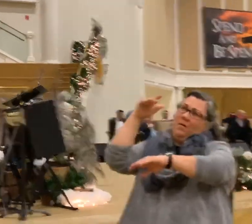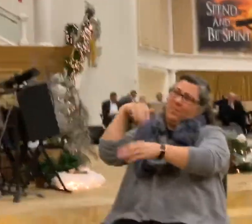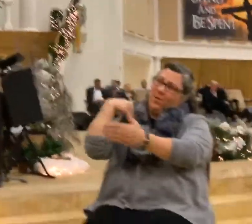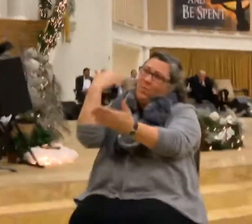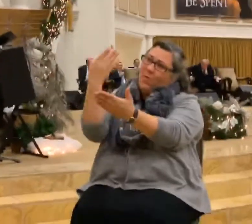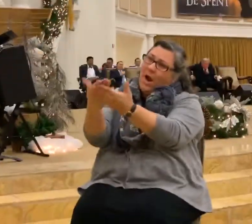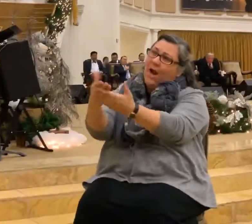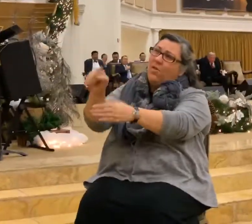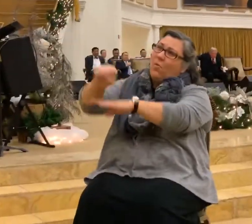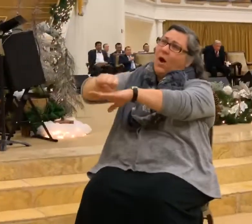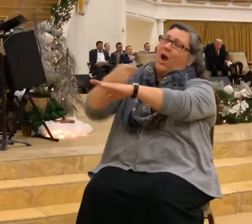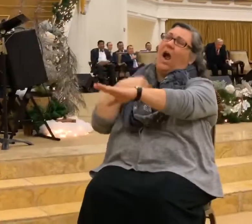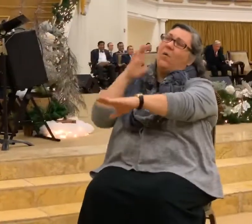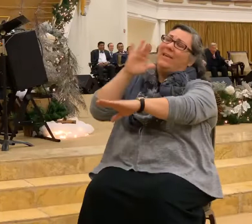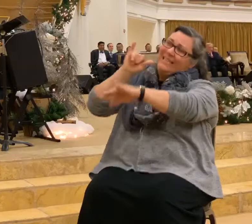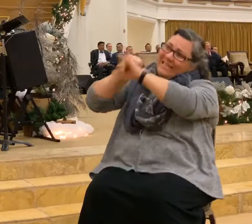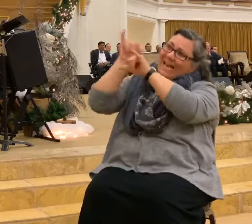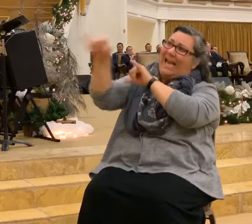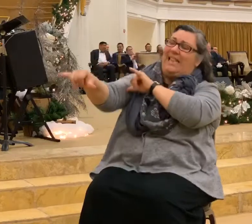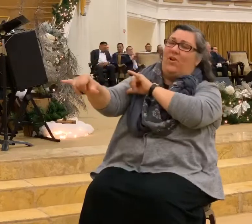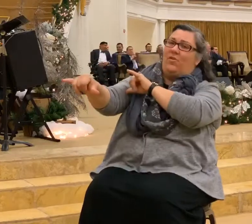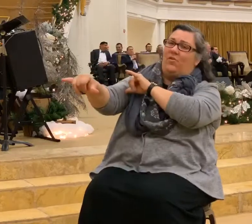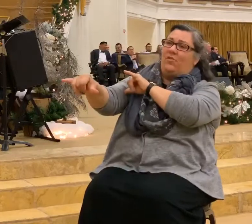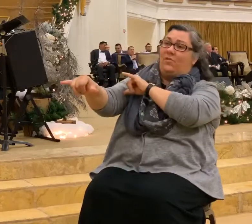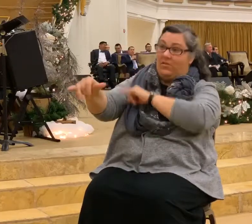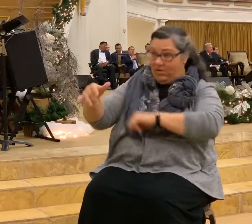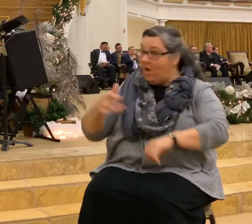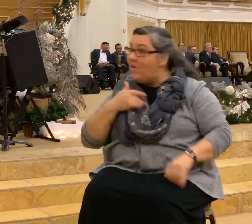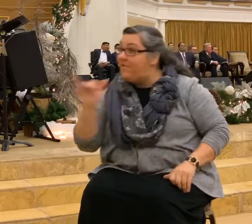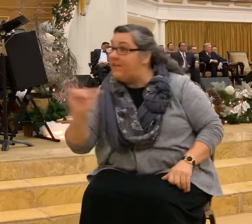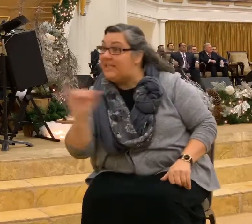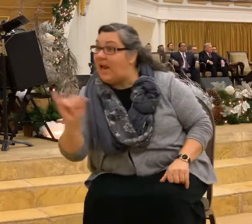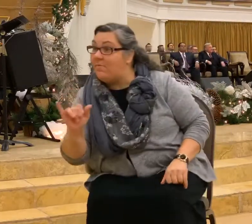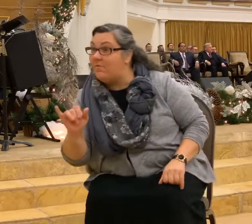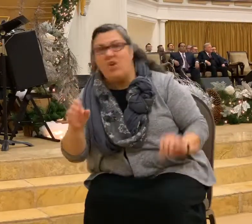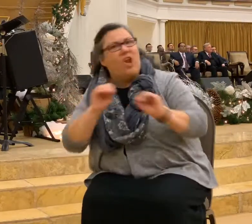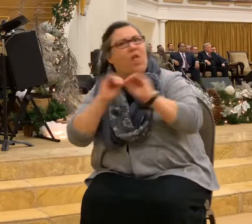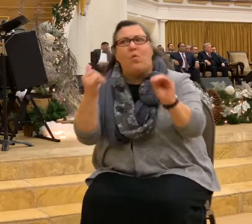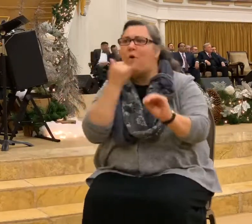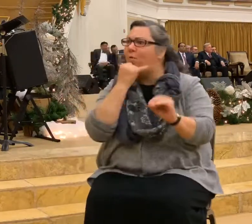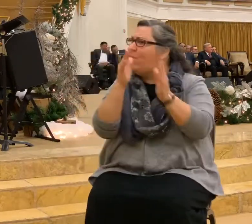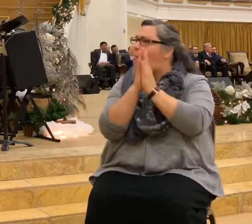feel that way. Yeah. Ain't nothing wrong with praying that way.